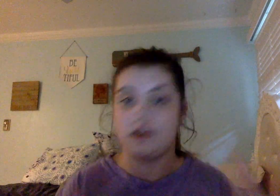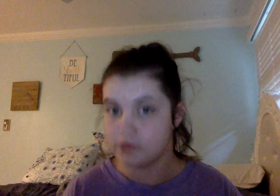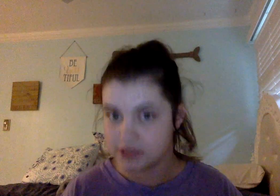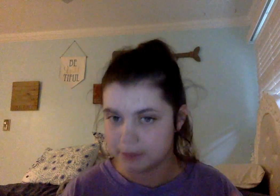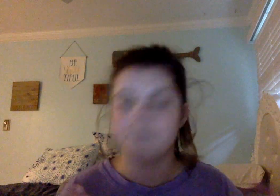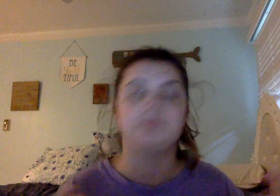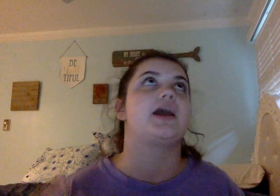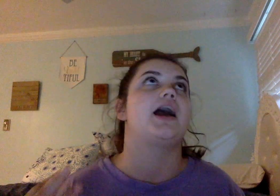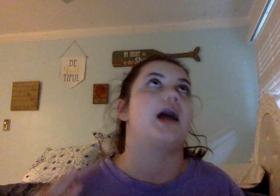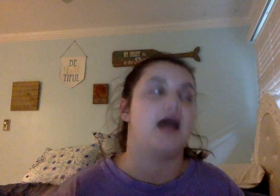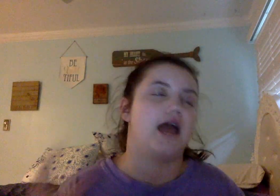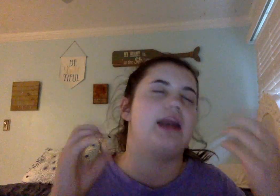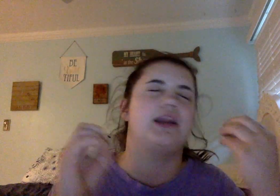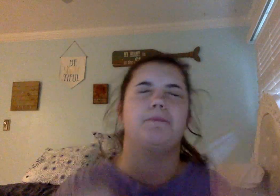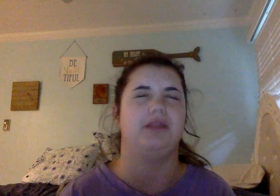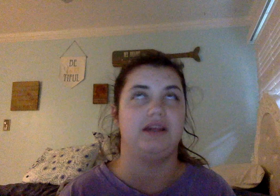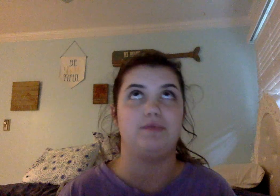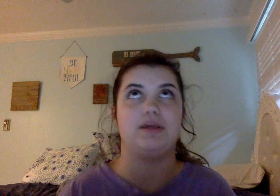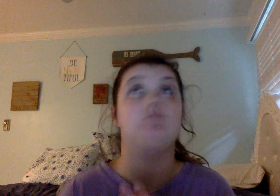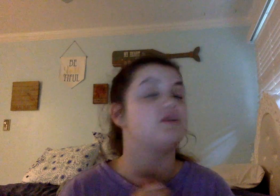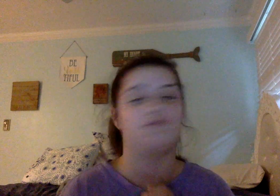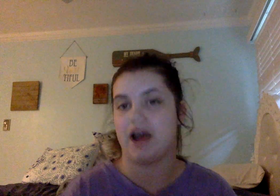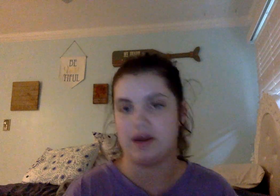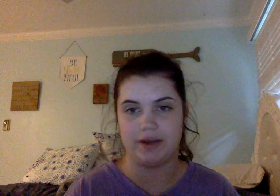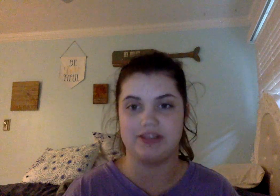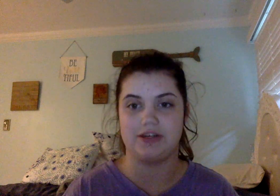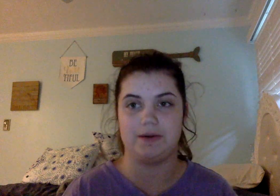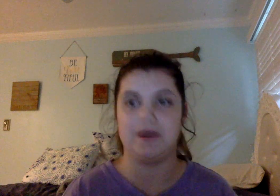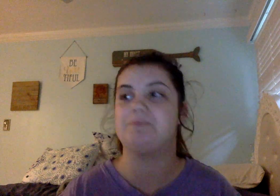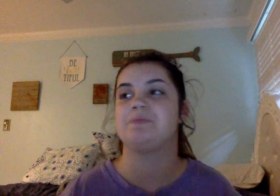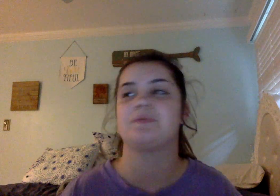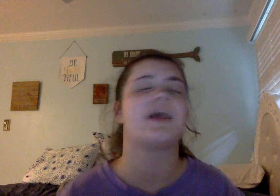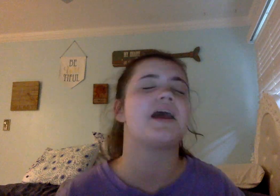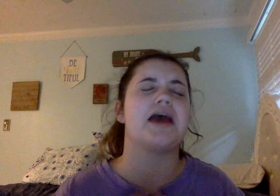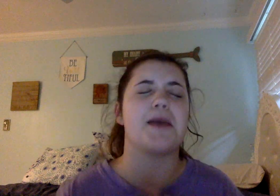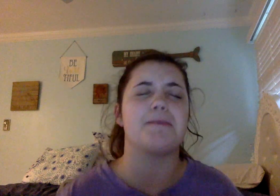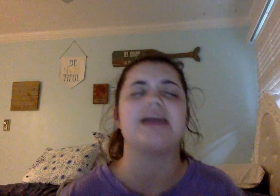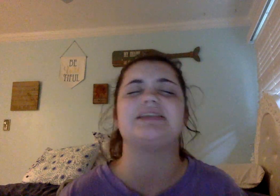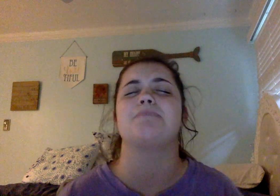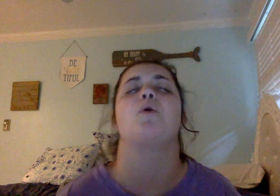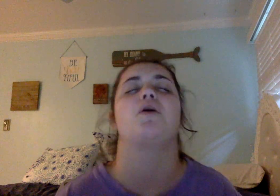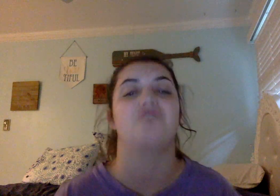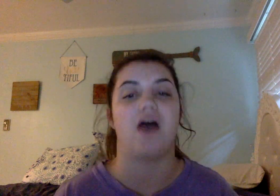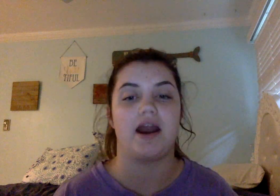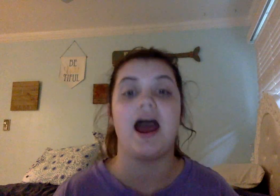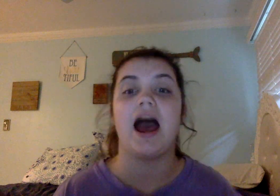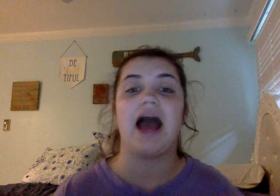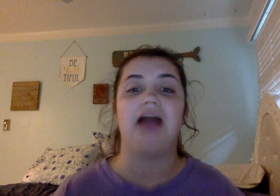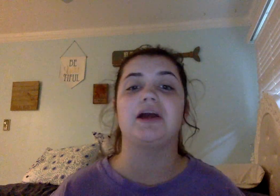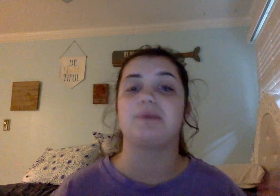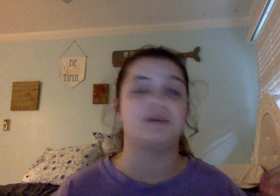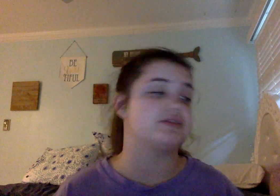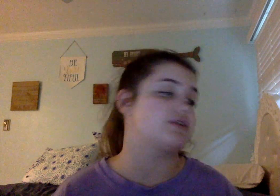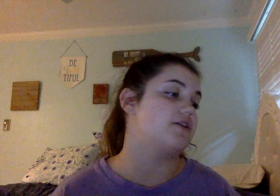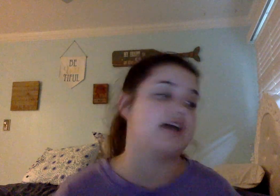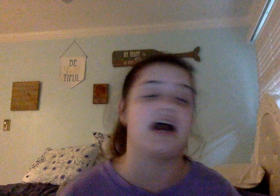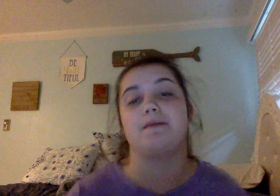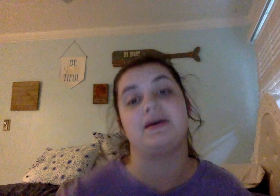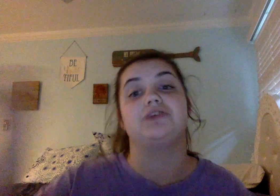notes, and believe me, you can find ways to do it, it makes it more fun. I look at Pinterest all the time, and I try